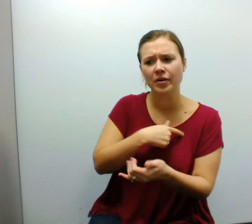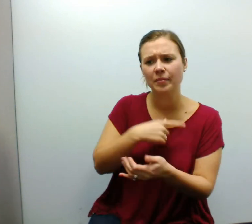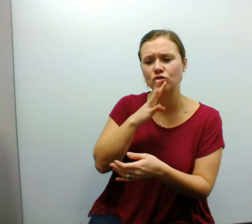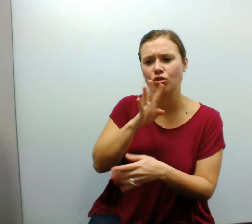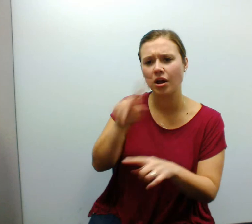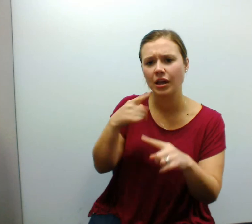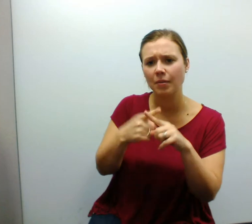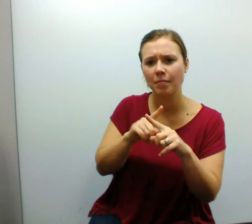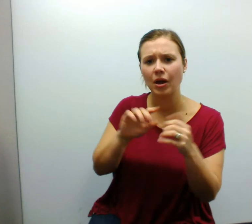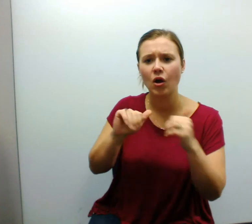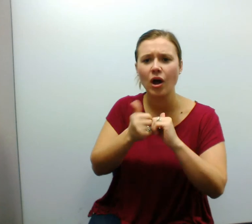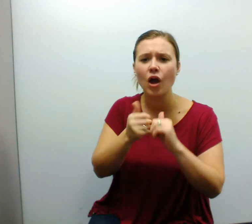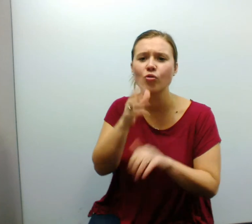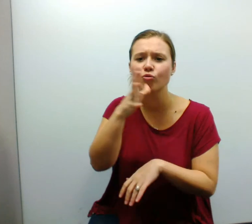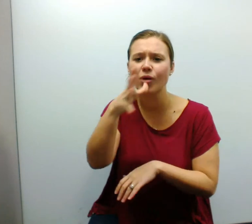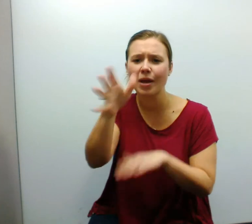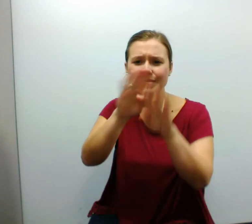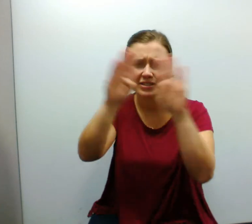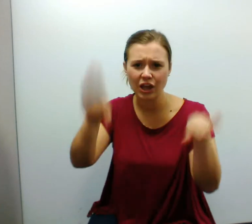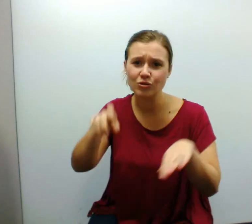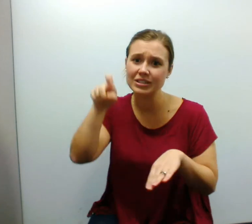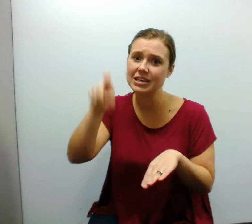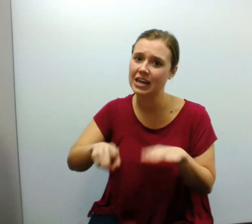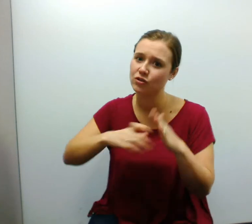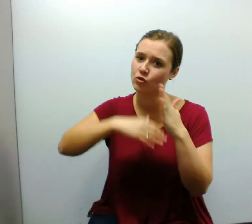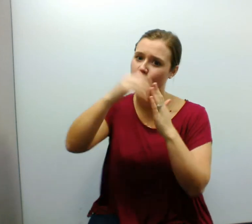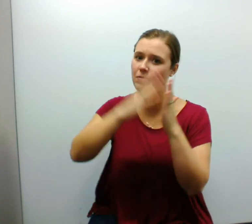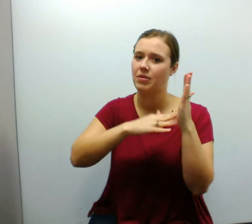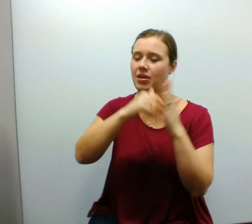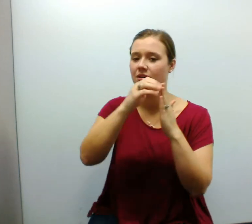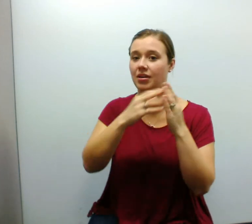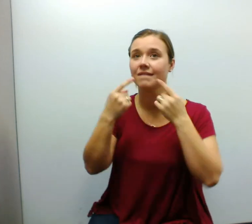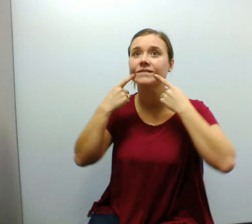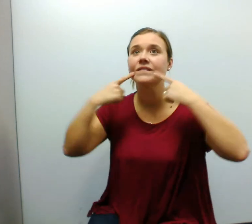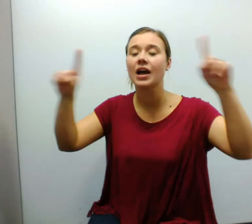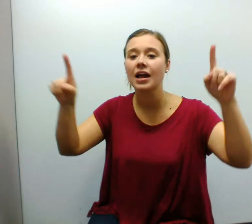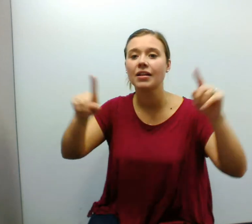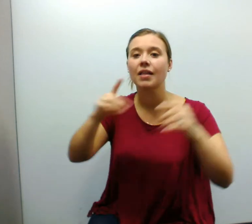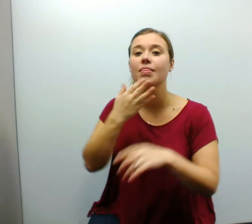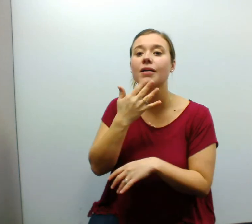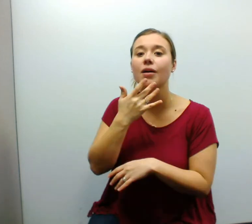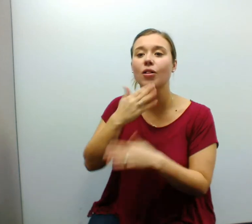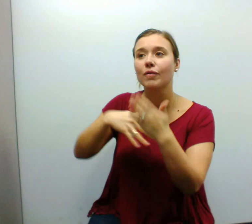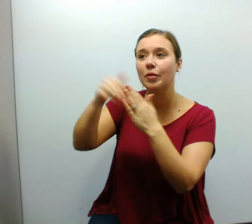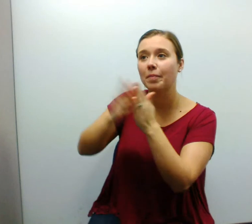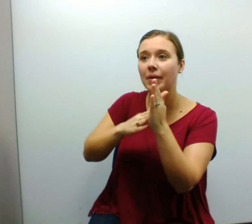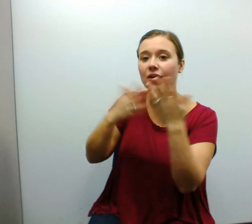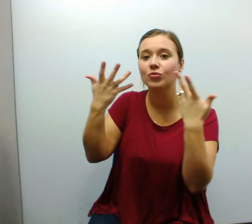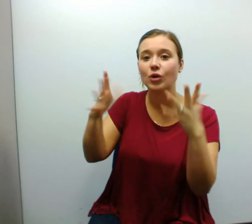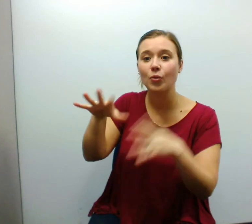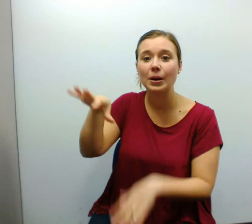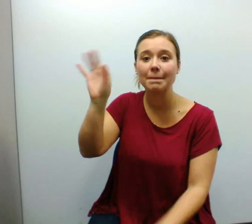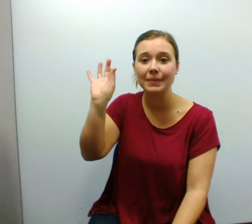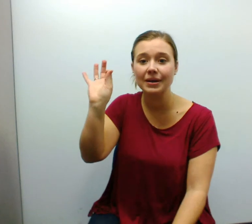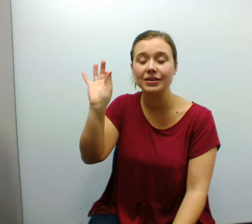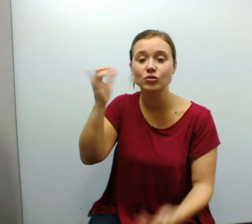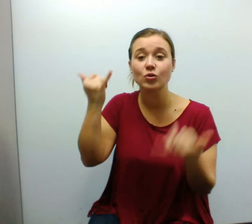needs to be painted. Finally, the color of the paint was picked. Now Gerard can start